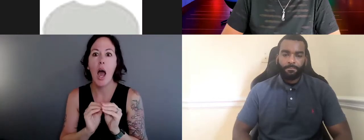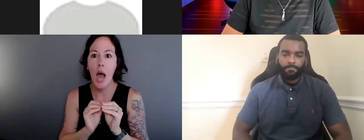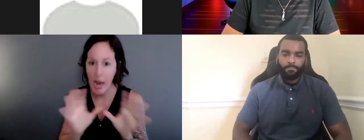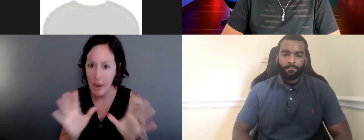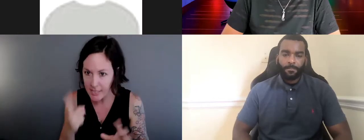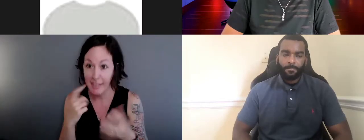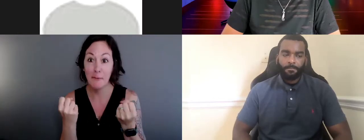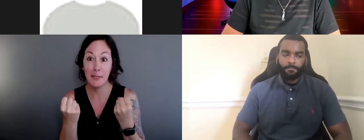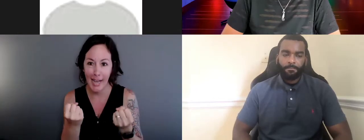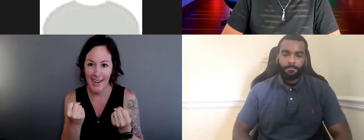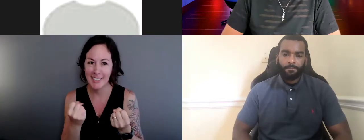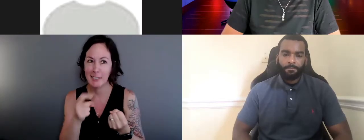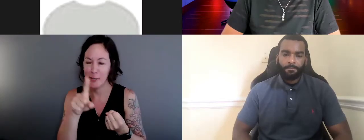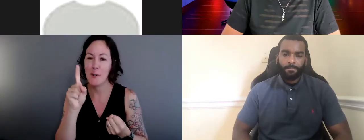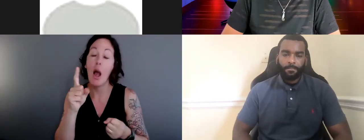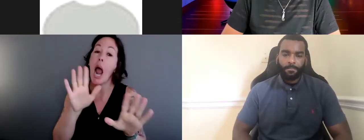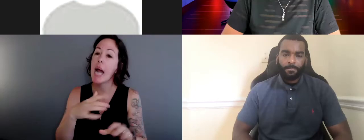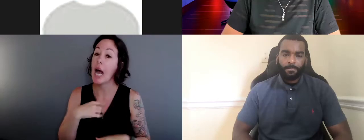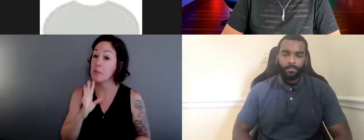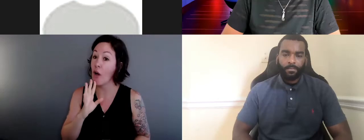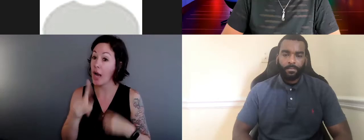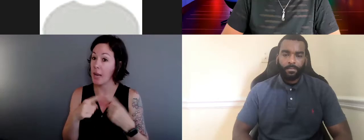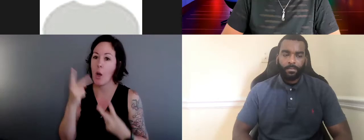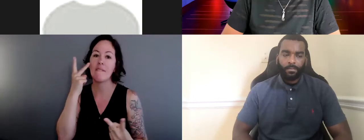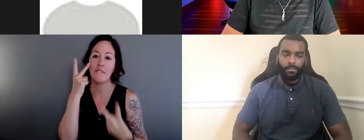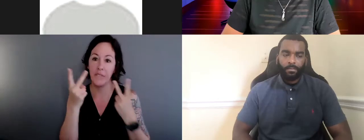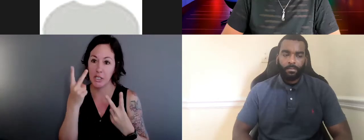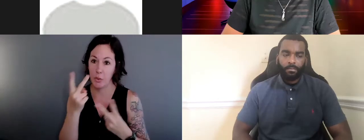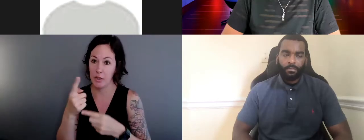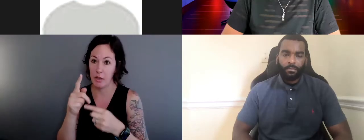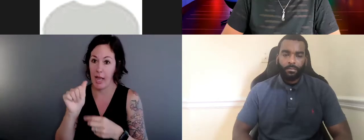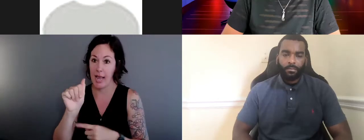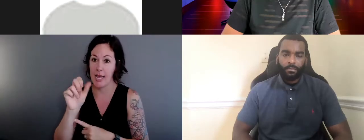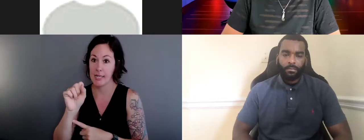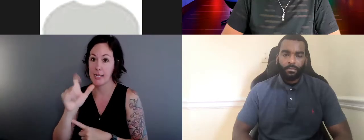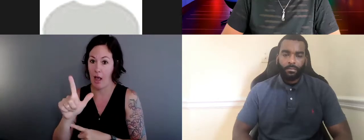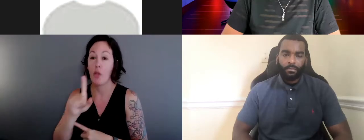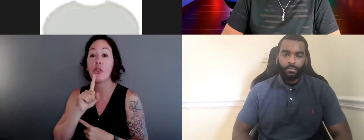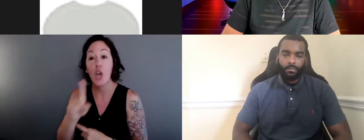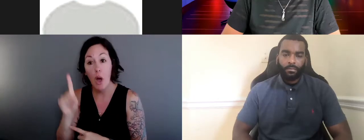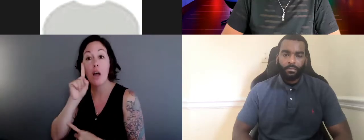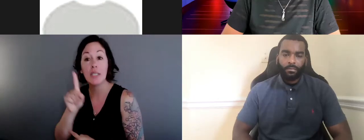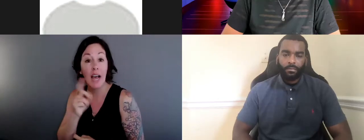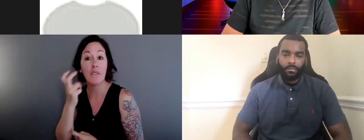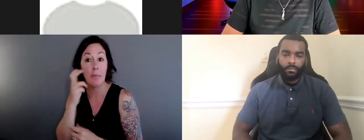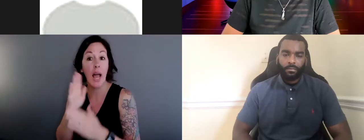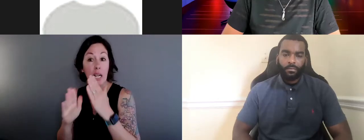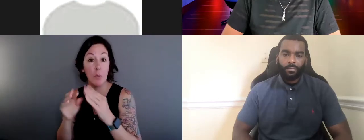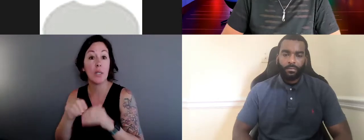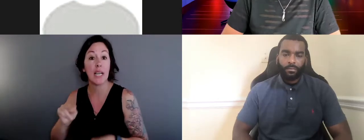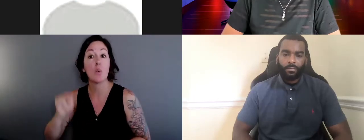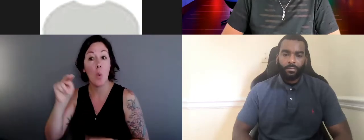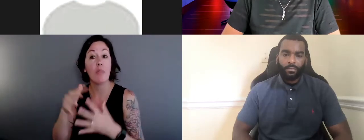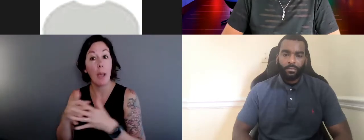one another on Zoom, but more so than in person. But in American Sign Language, it's a visual language,